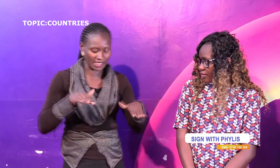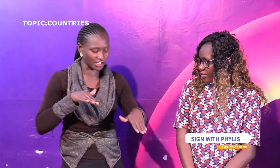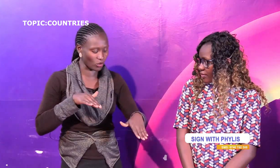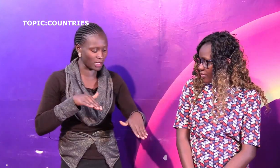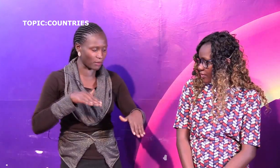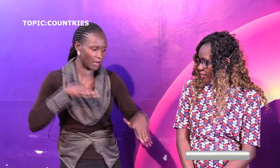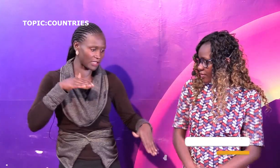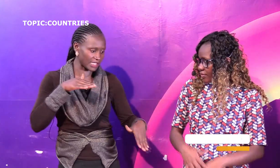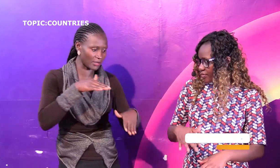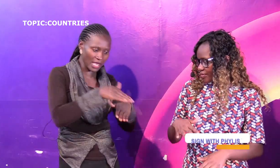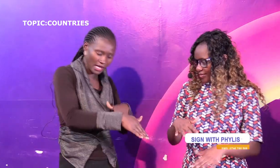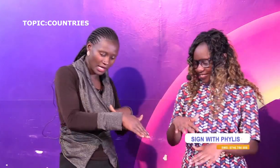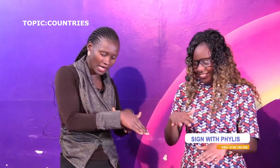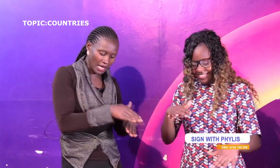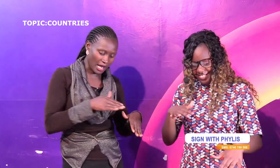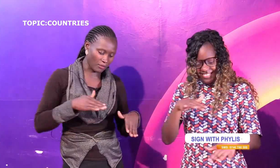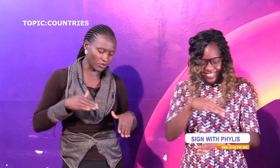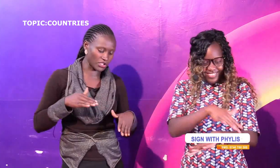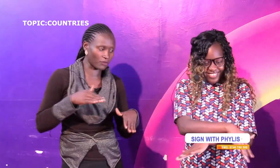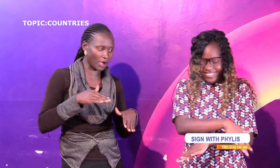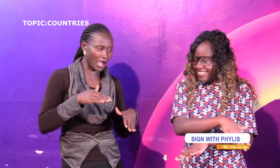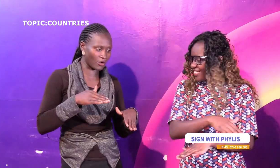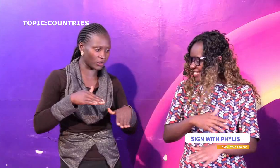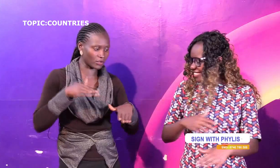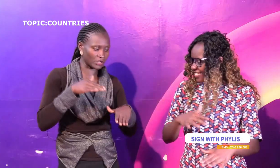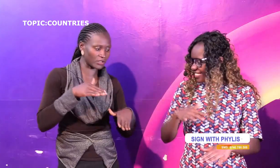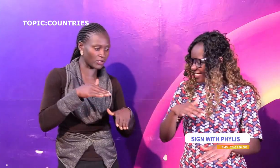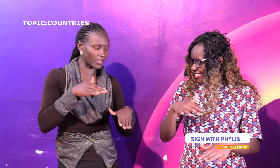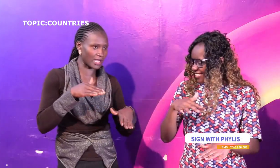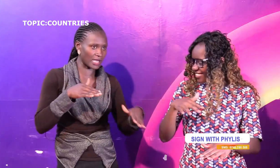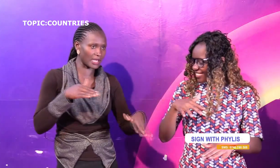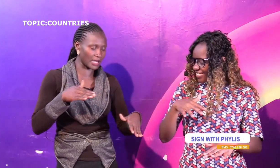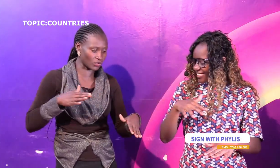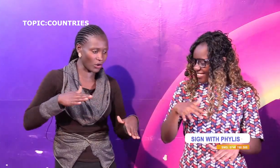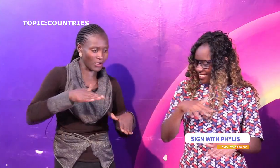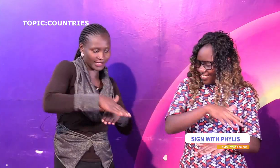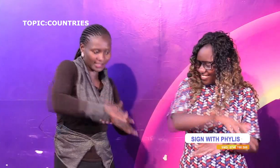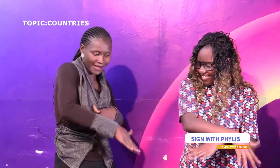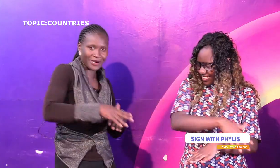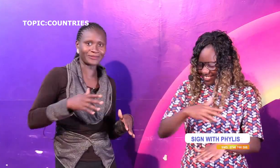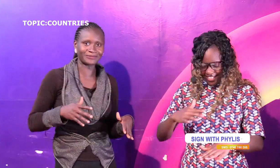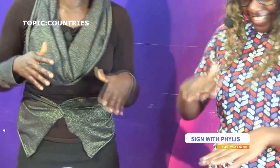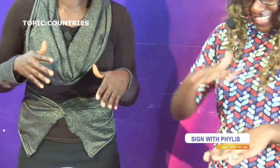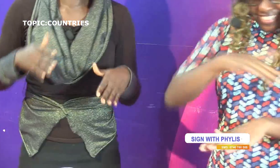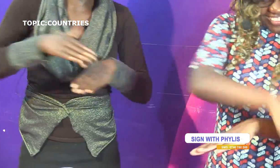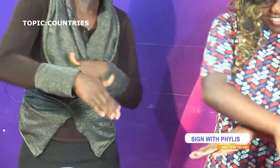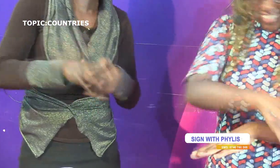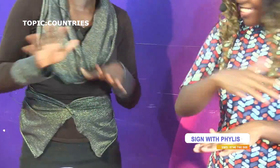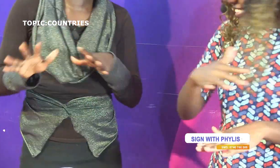open palm, you're just making, pushing on crisscrossing on the other hand. So suburb, something like you're